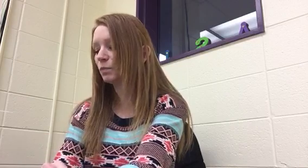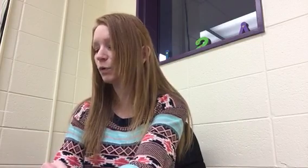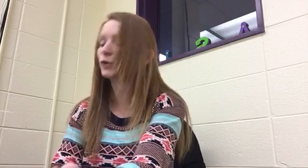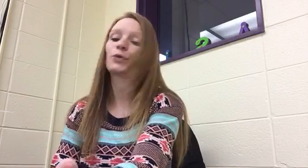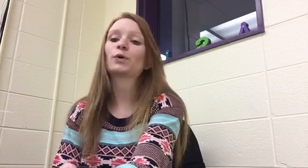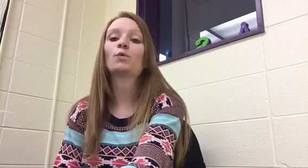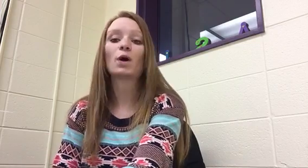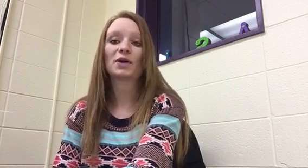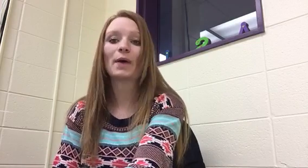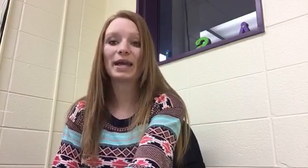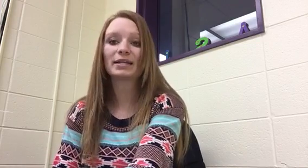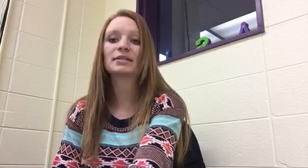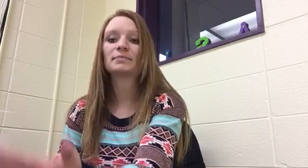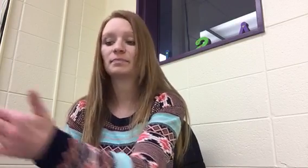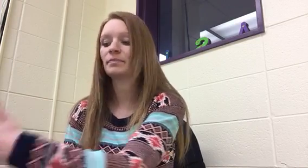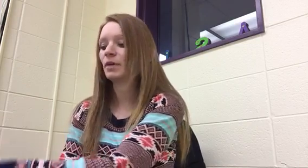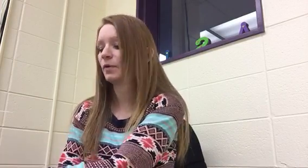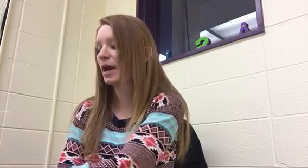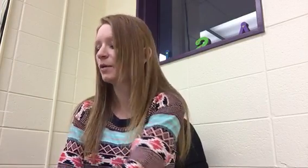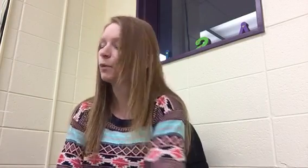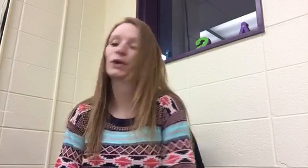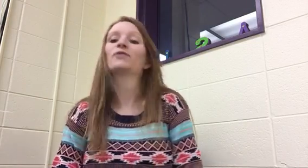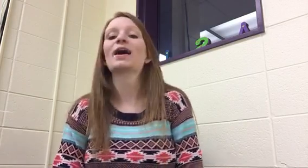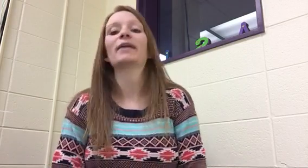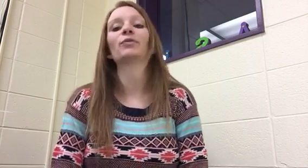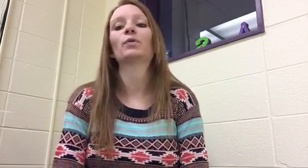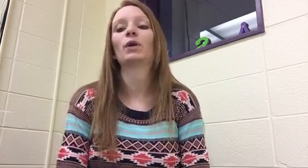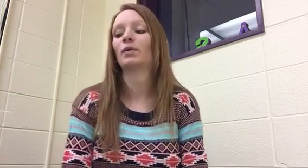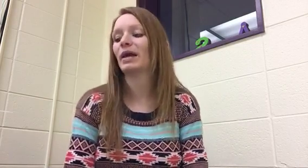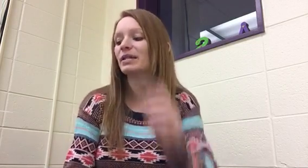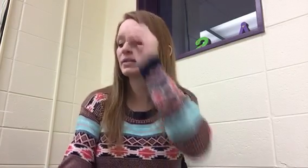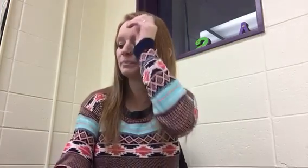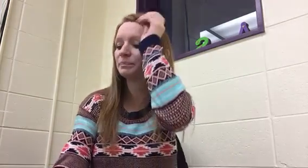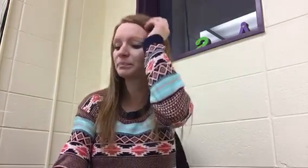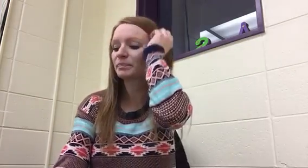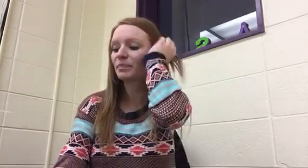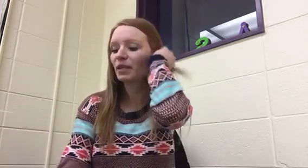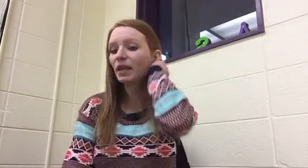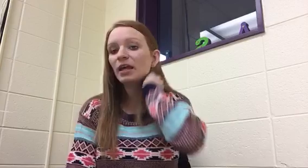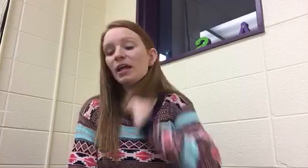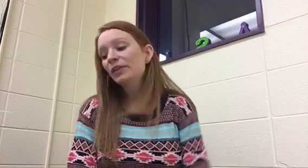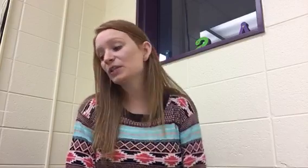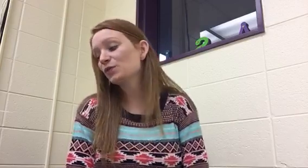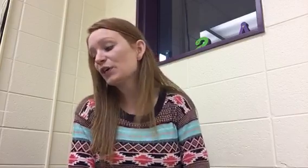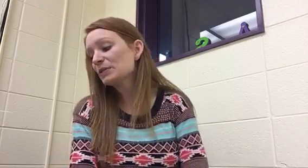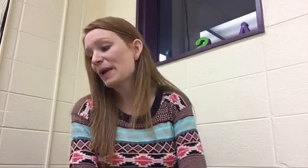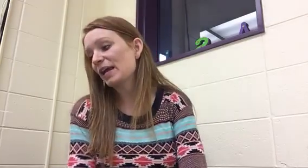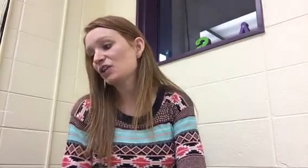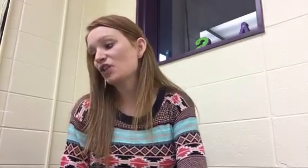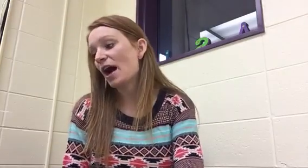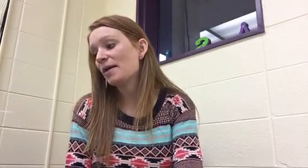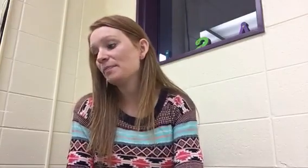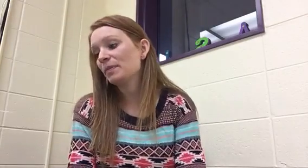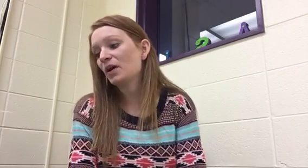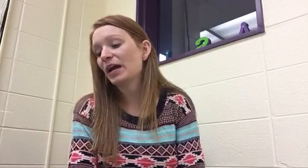we'll do through 108, okay? 105 through 108. This first page are kind